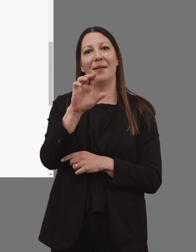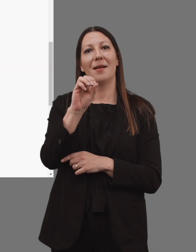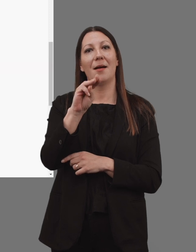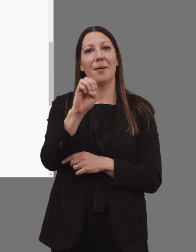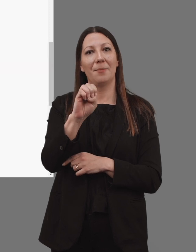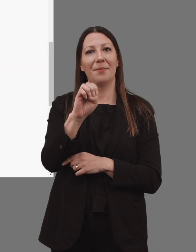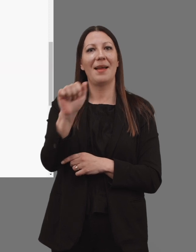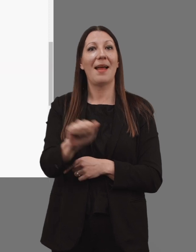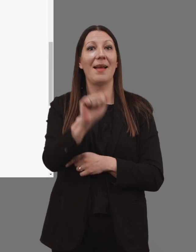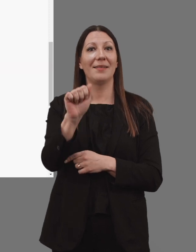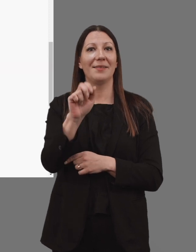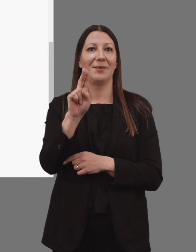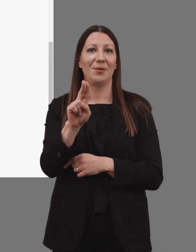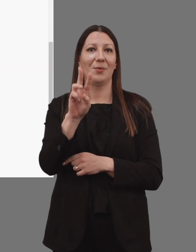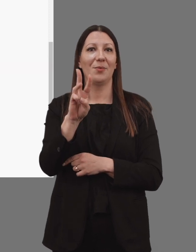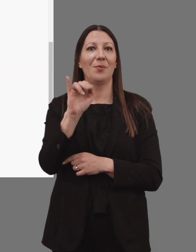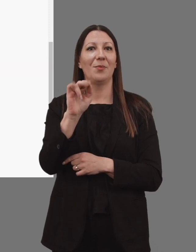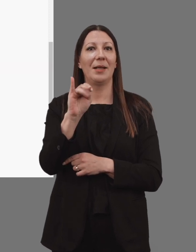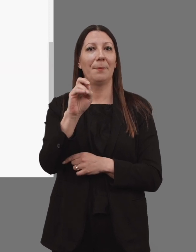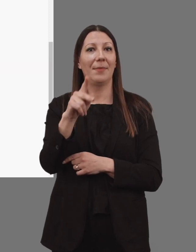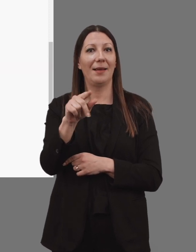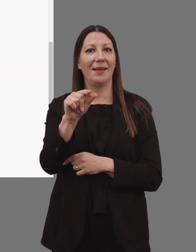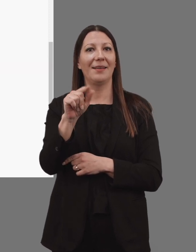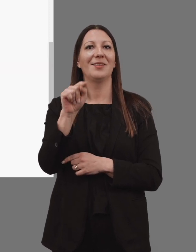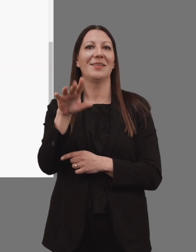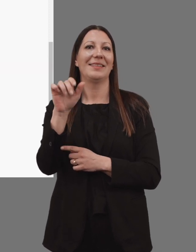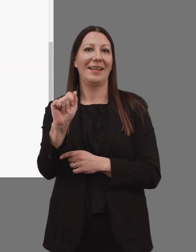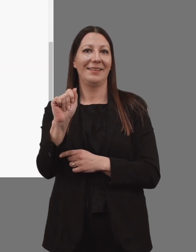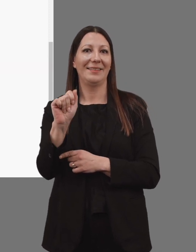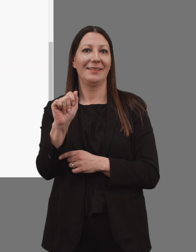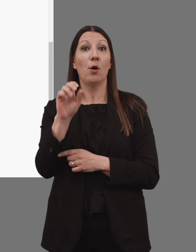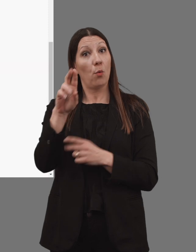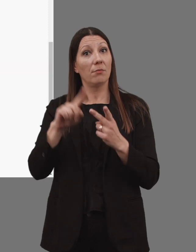welcome@uwinnipeg.ca or give us a call. The phone number is here at the bottom as well.